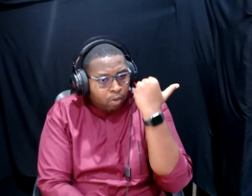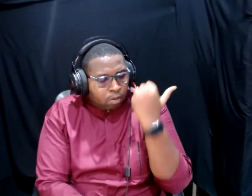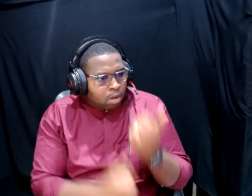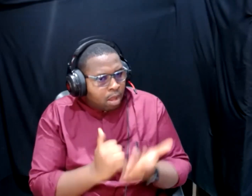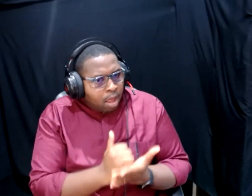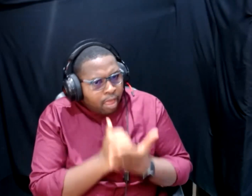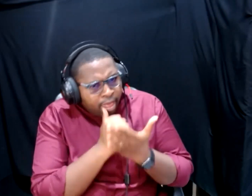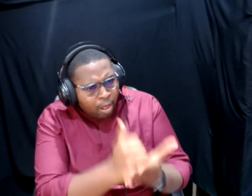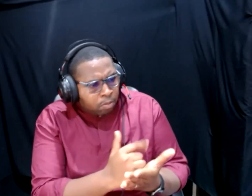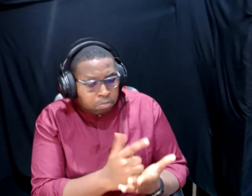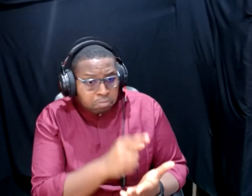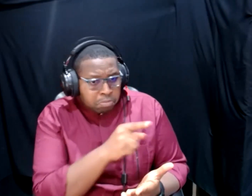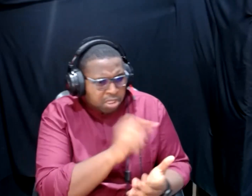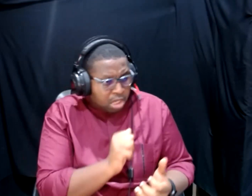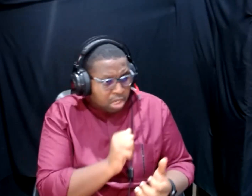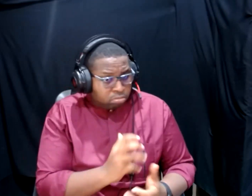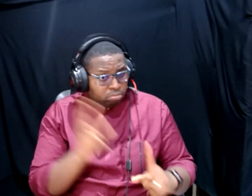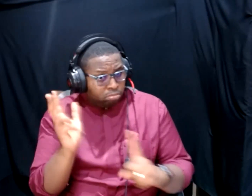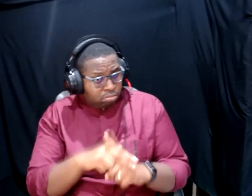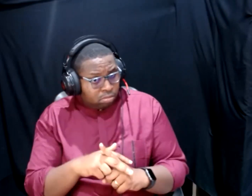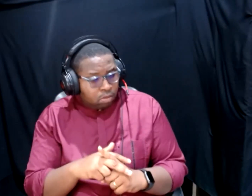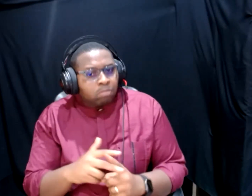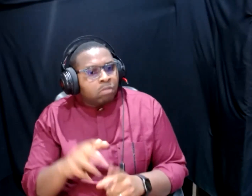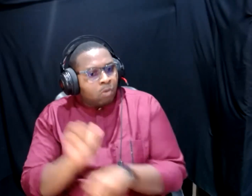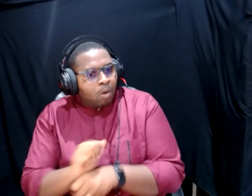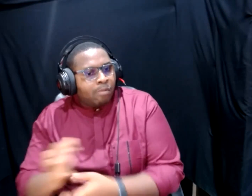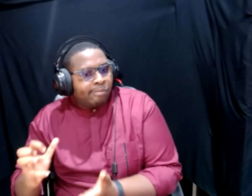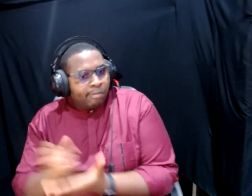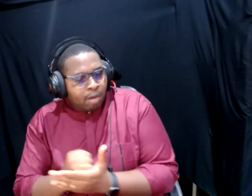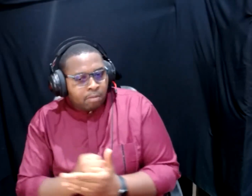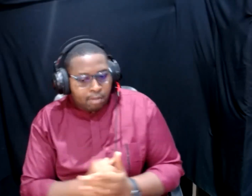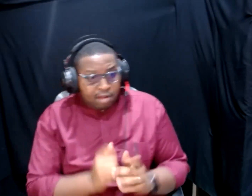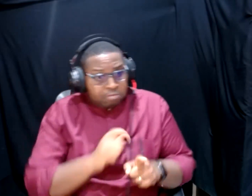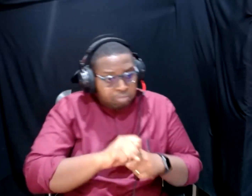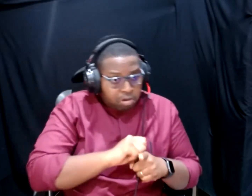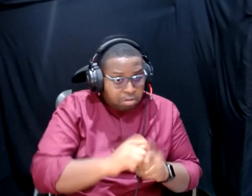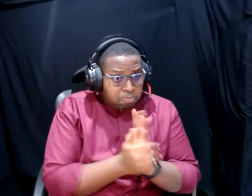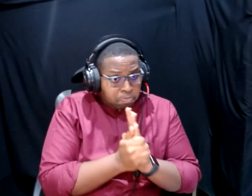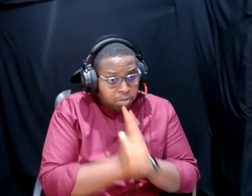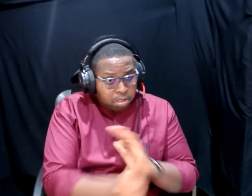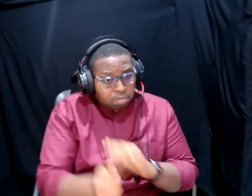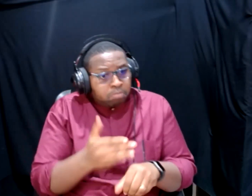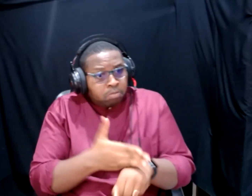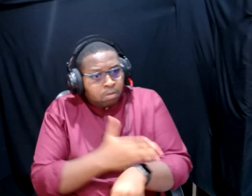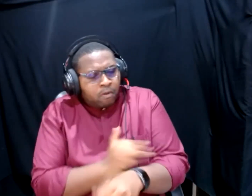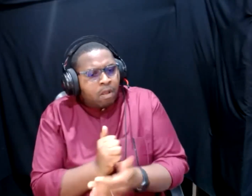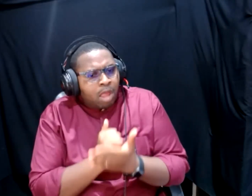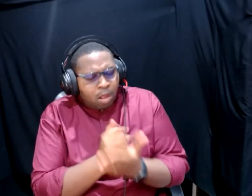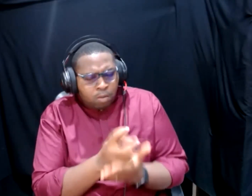essential employability skills and specific occupational skills they need to successfully get into the labor market, climb up career